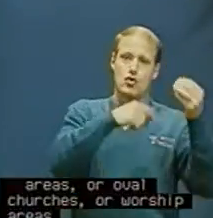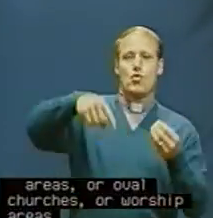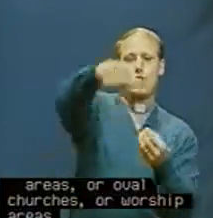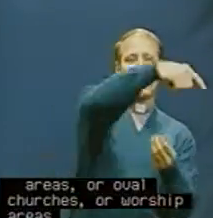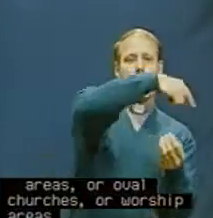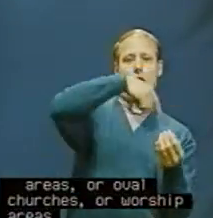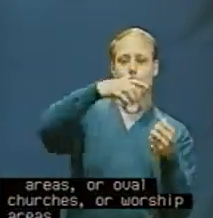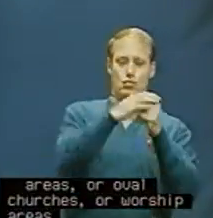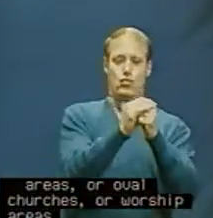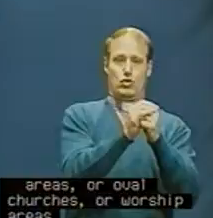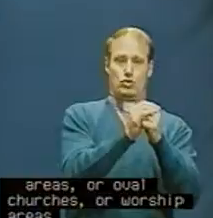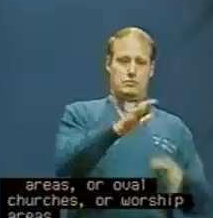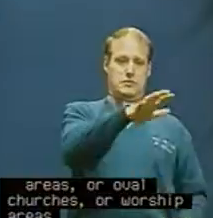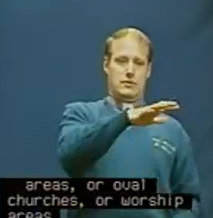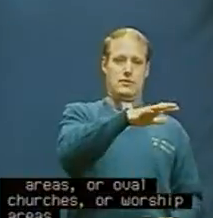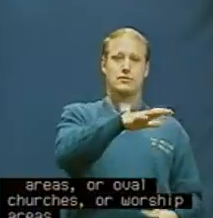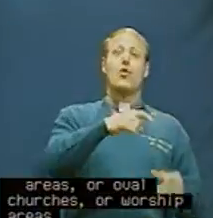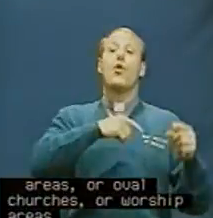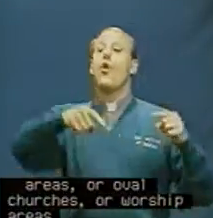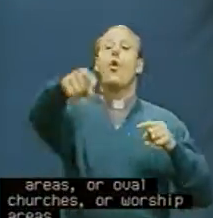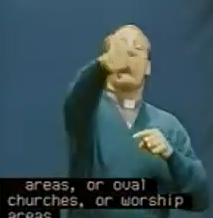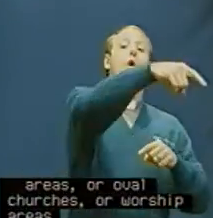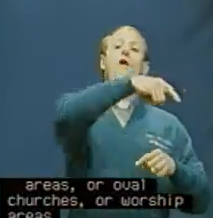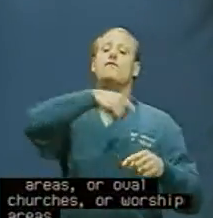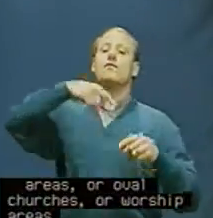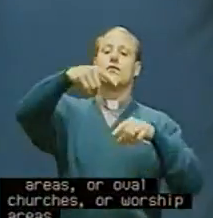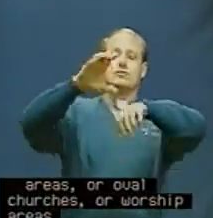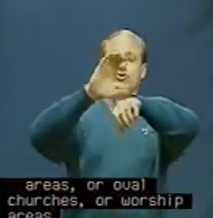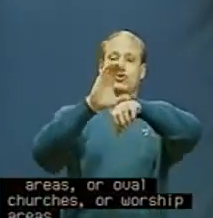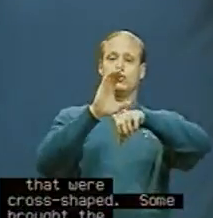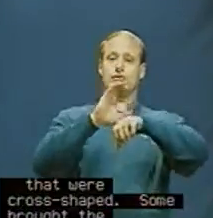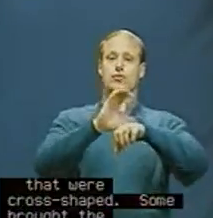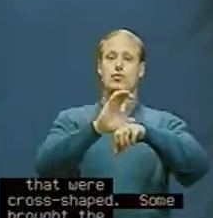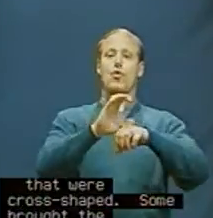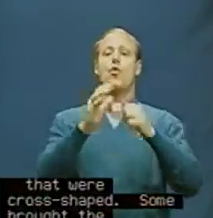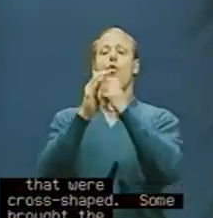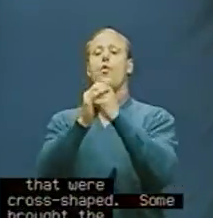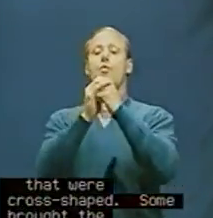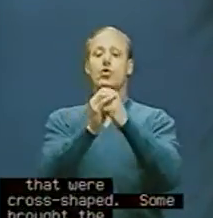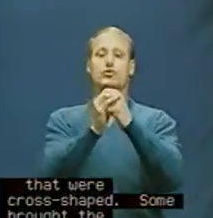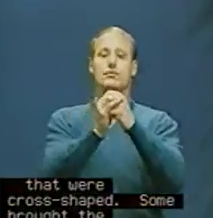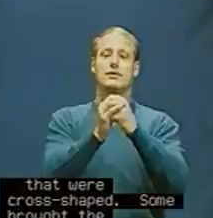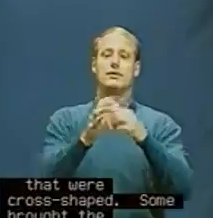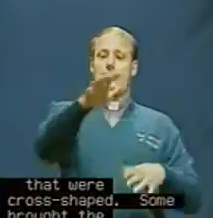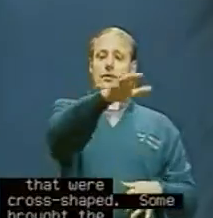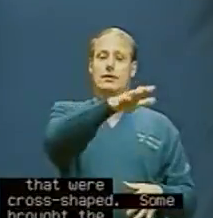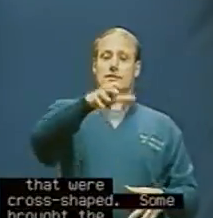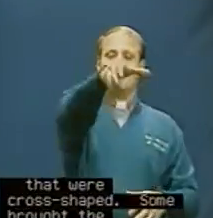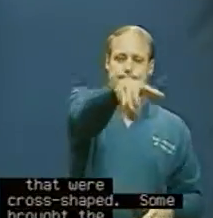round or oval churches or worship areas that were cross-shaped. Some